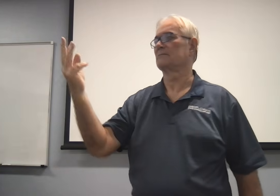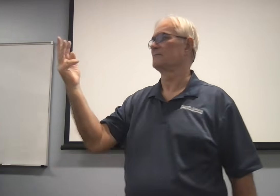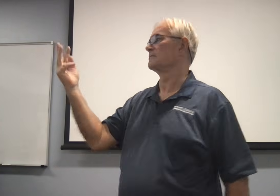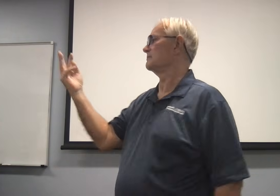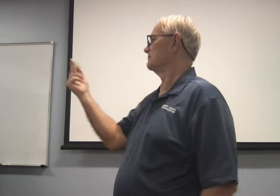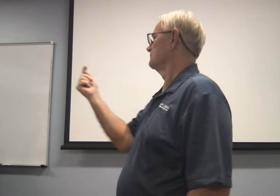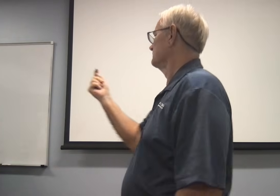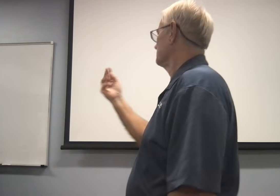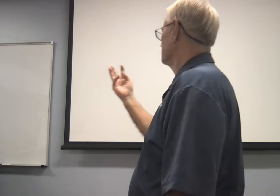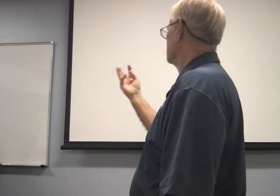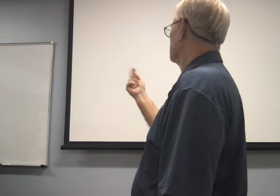W-H-T.